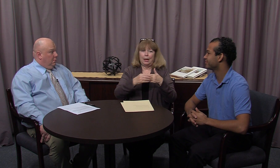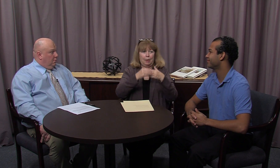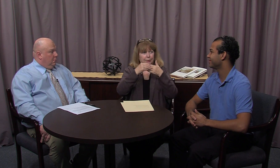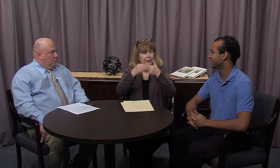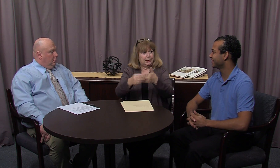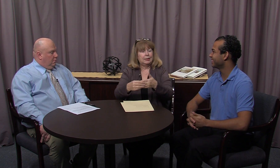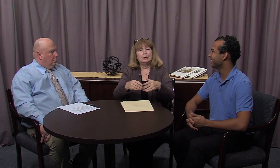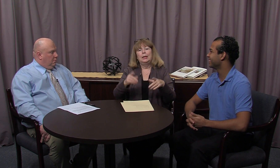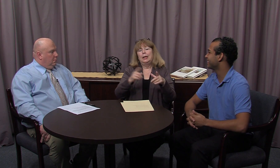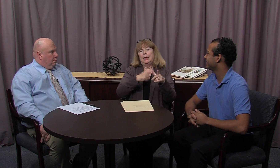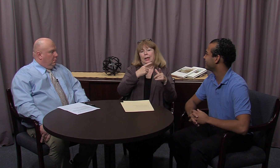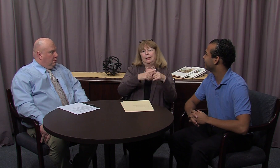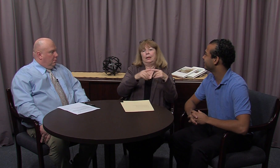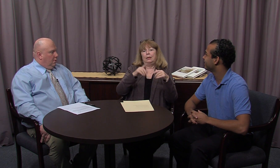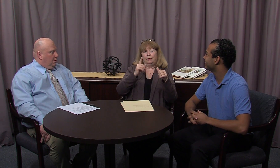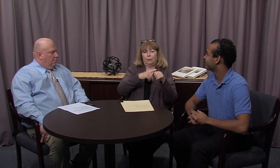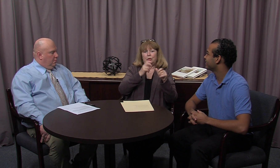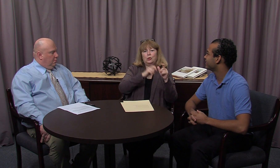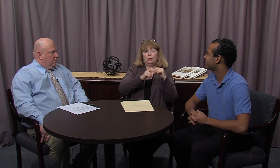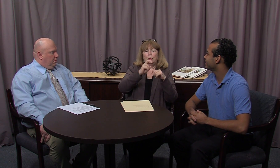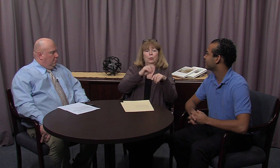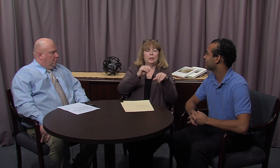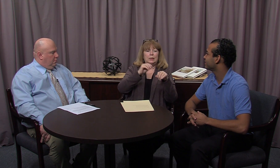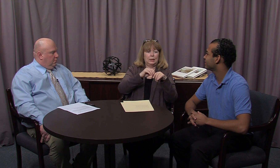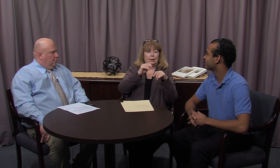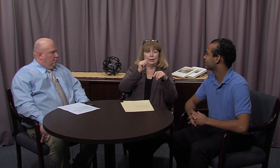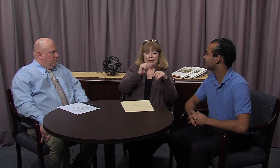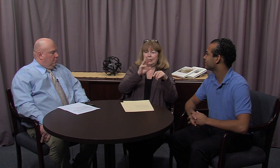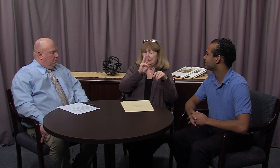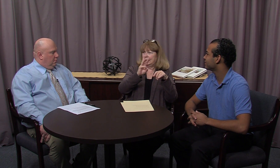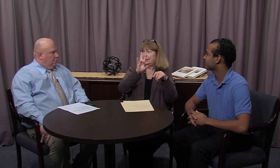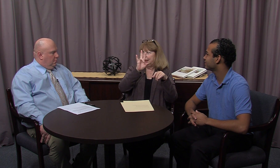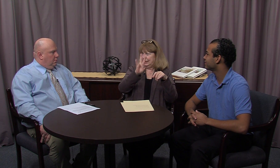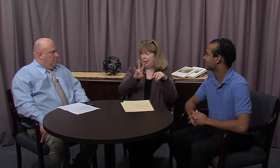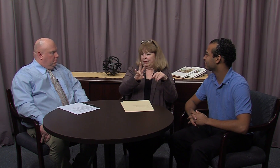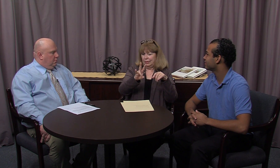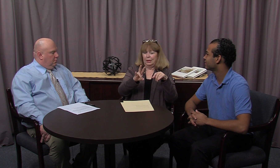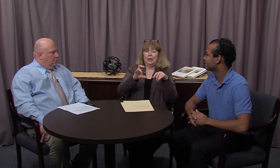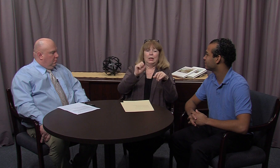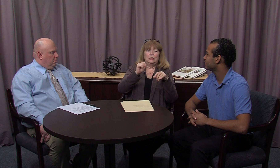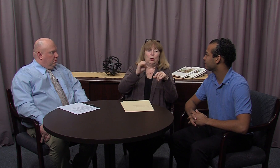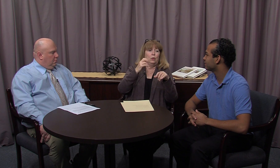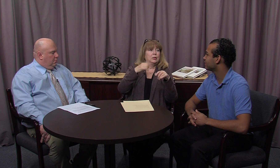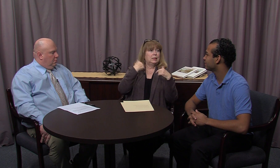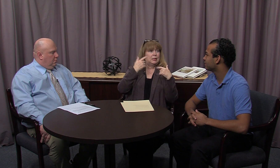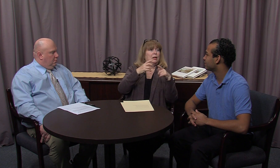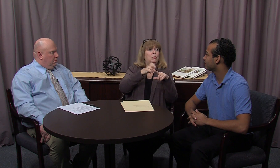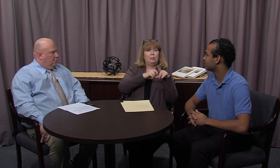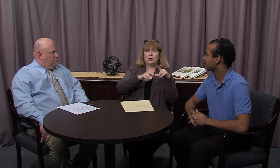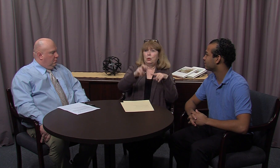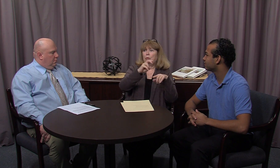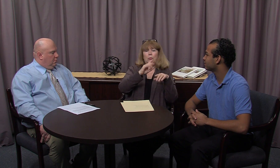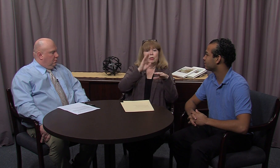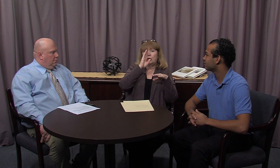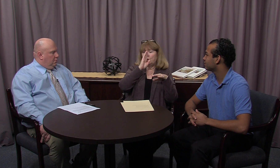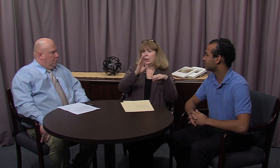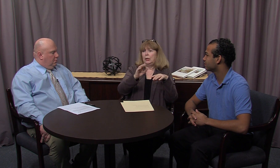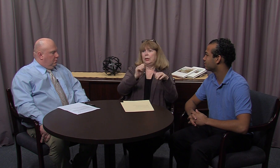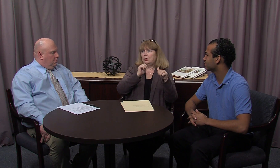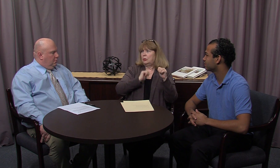helped lead us. And then the first tour was in 1967. So since then, we've been touring. We're strictly a